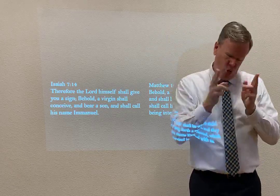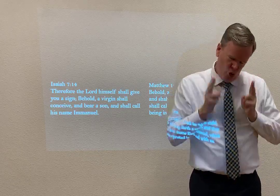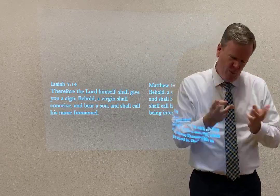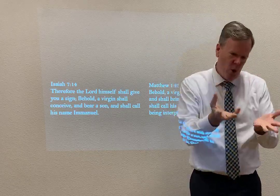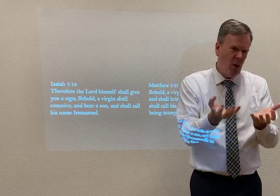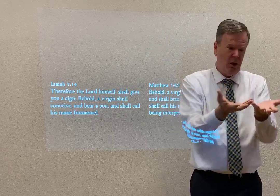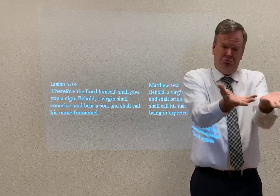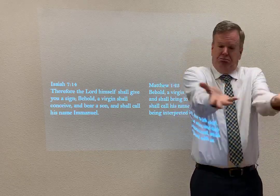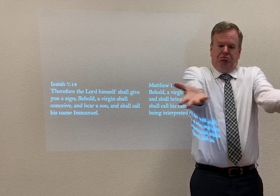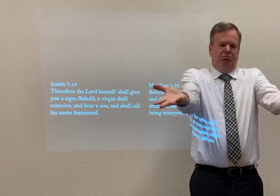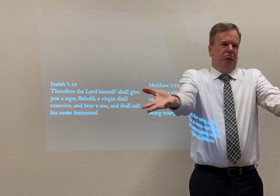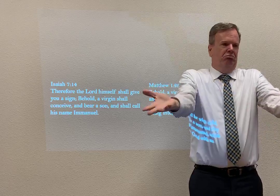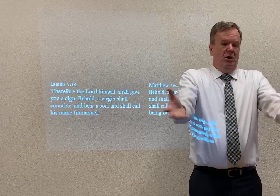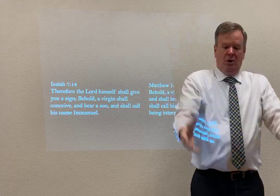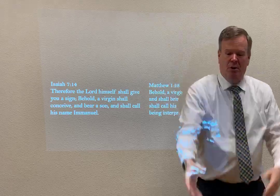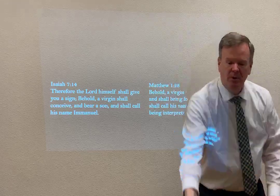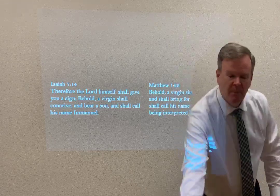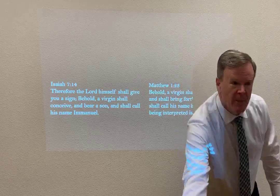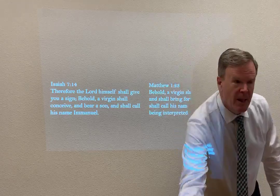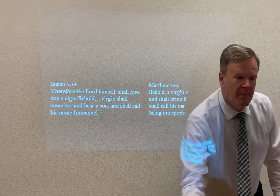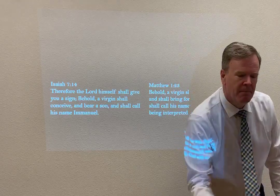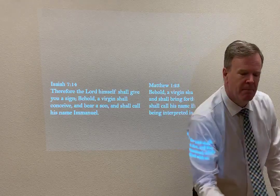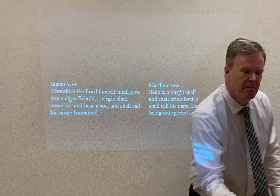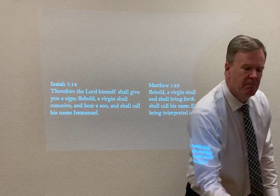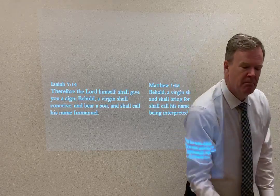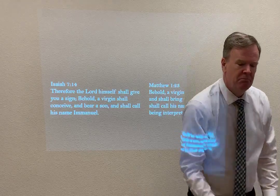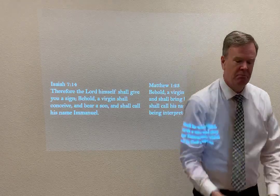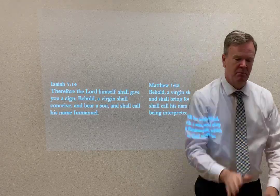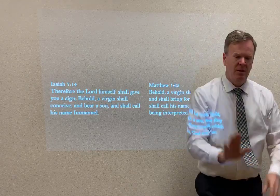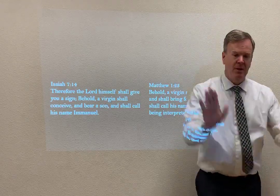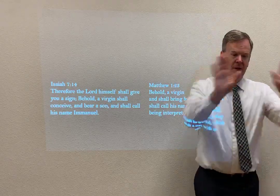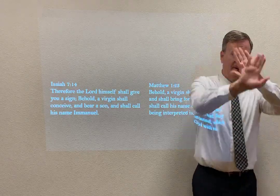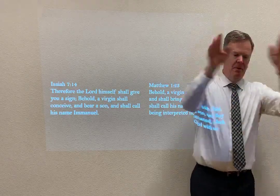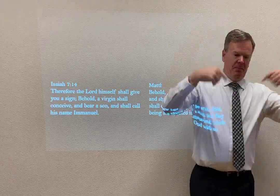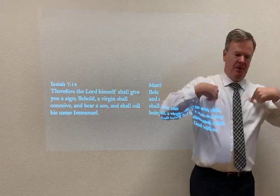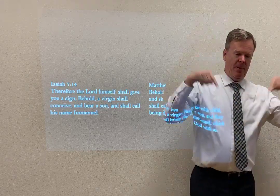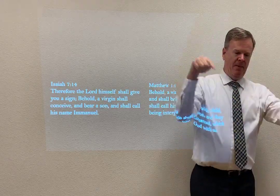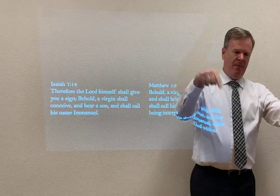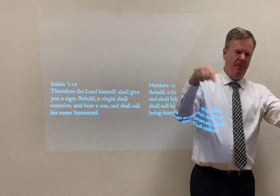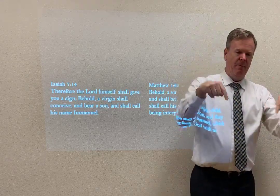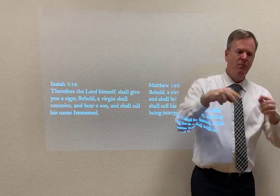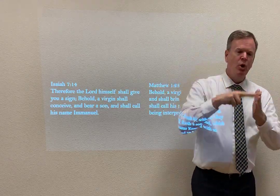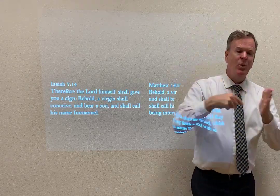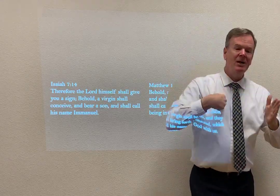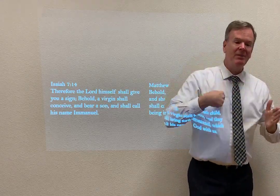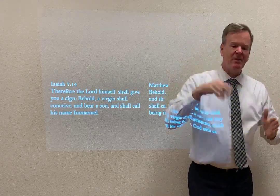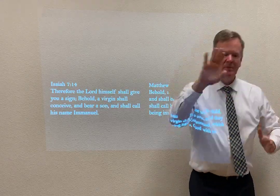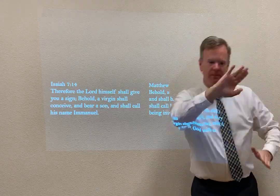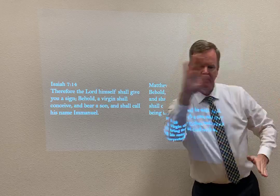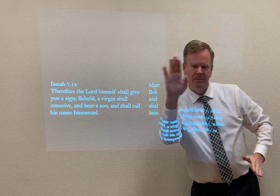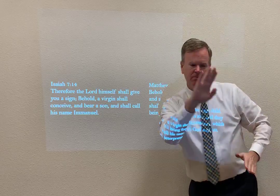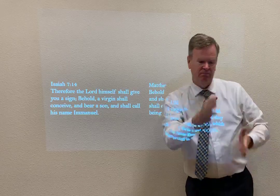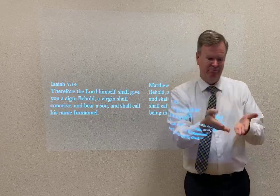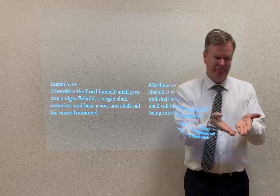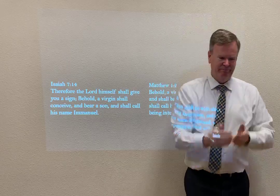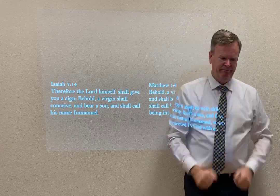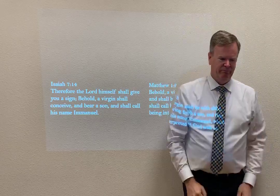will honor that human will. Right? All you can do is say, hey, here's the book. God says, hey, this book's about